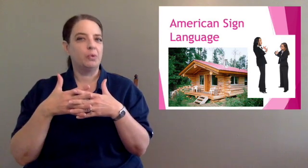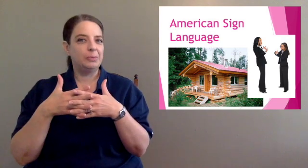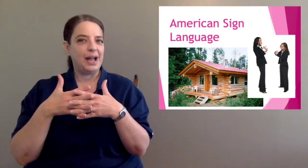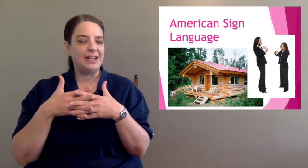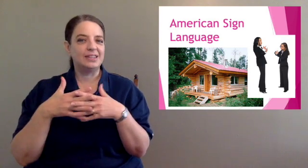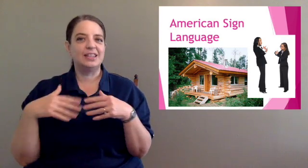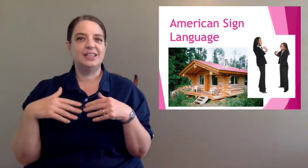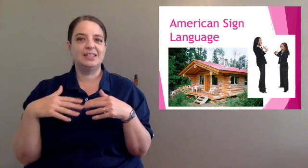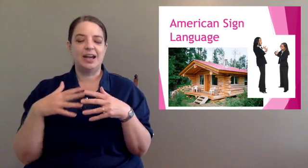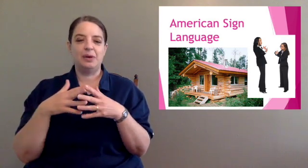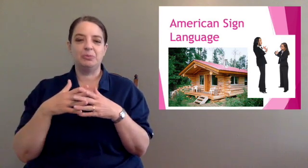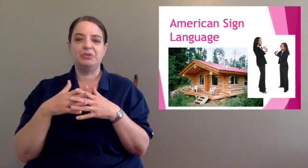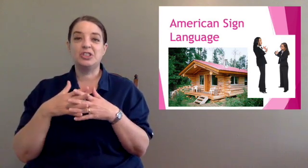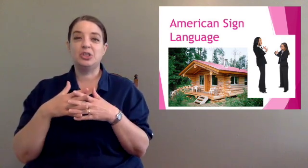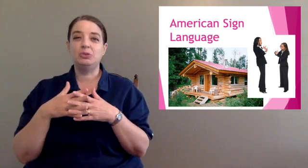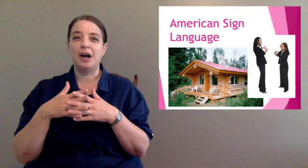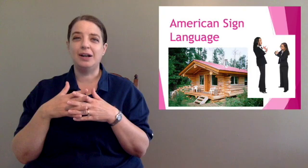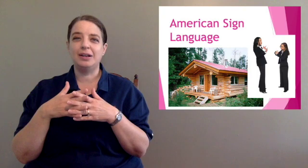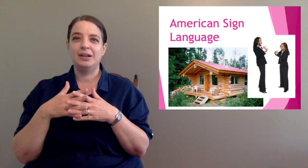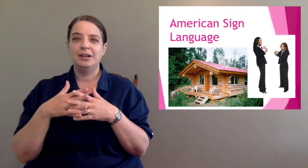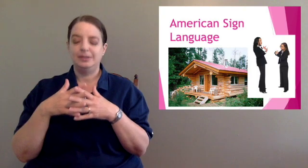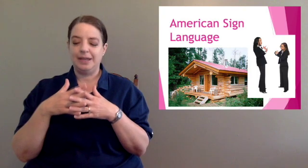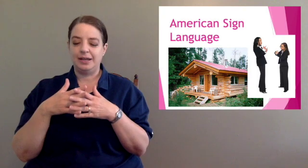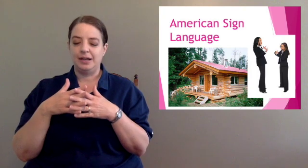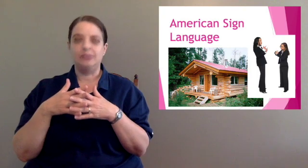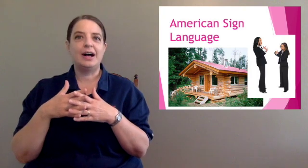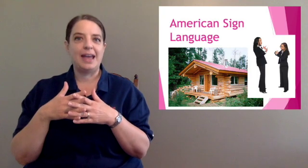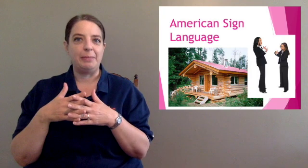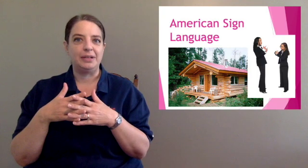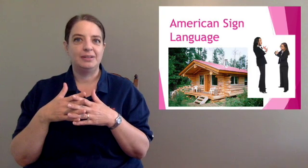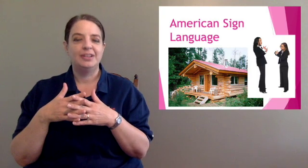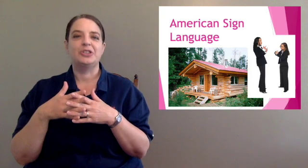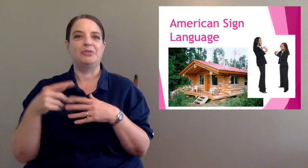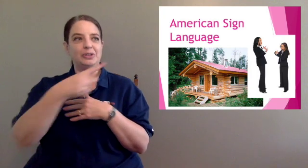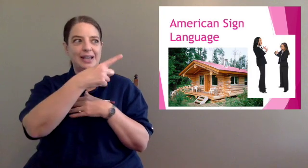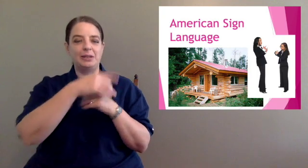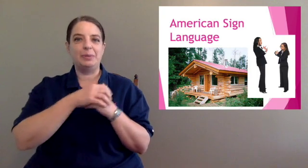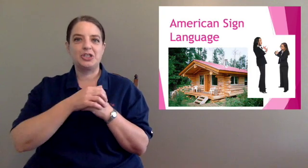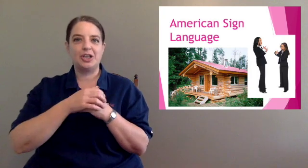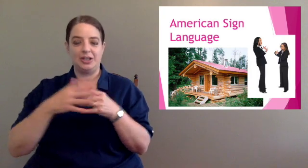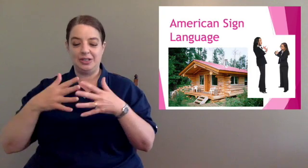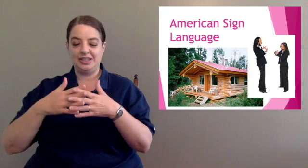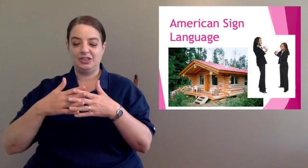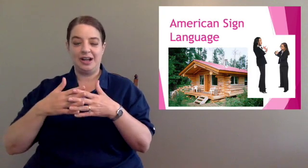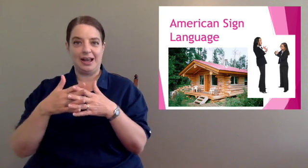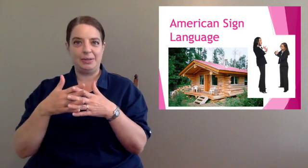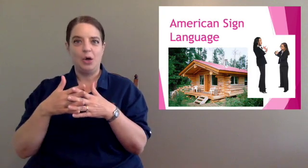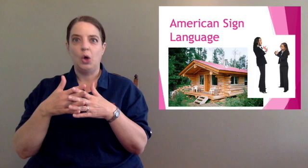Rumor has it that this refers to log cabin. So if you, like in the picture here, you can see the log cabin, or think